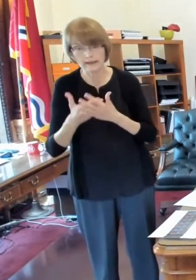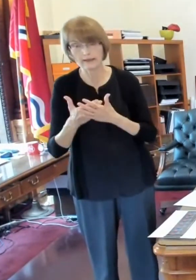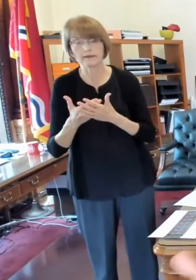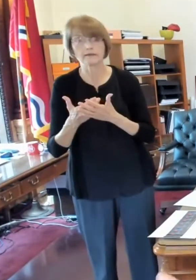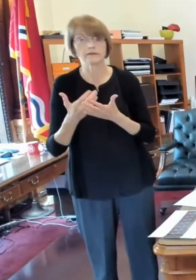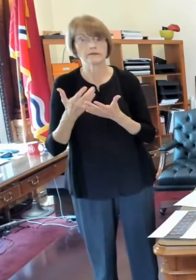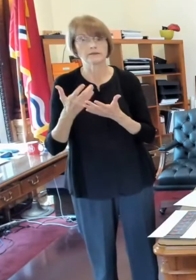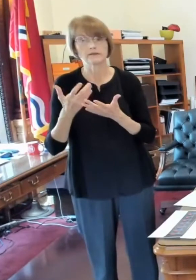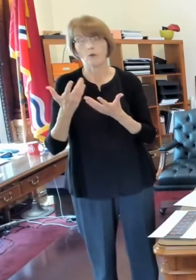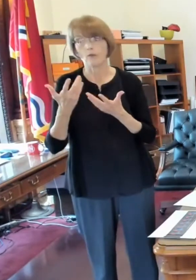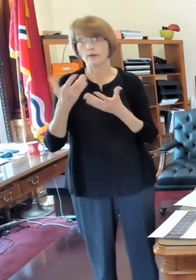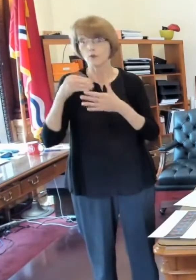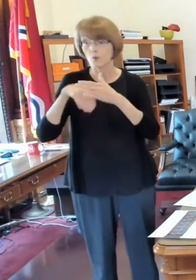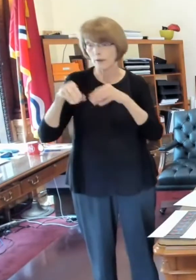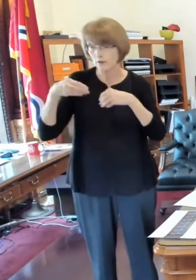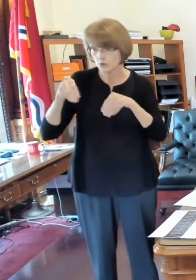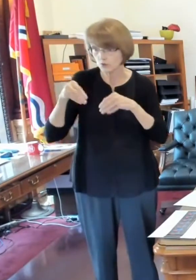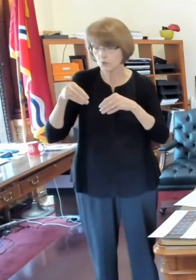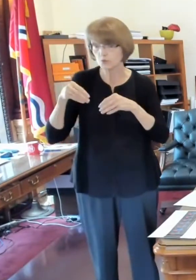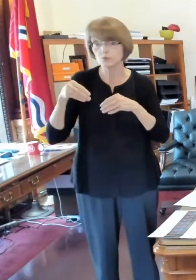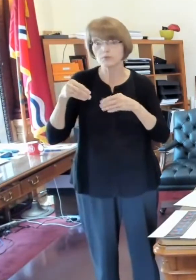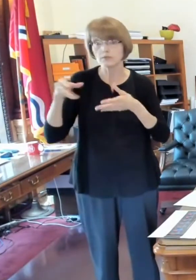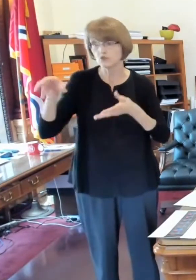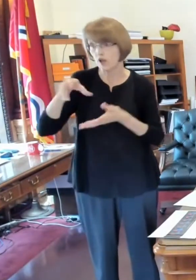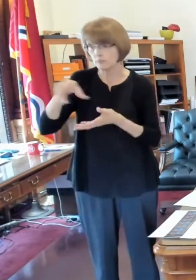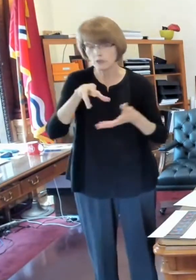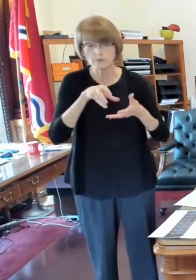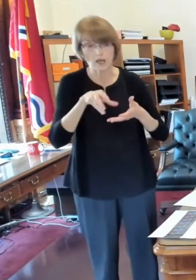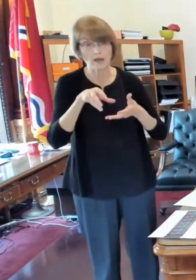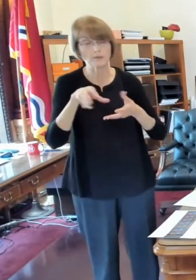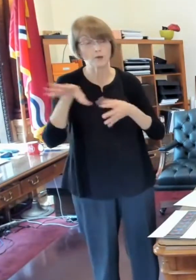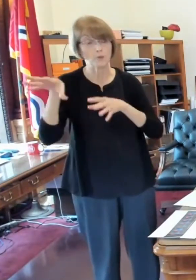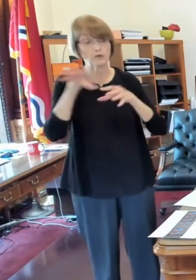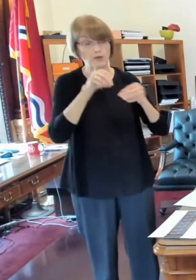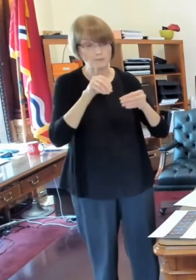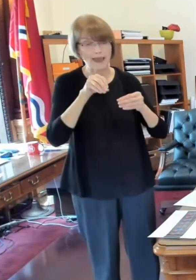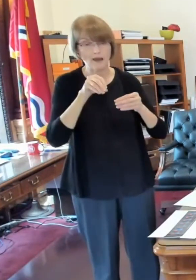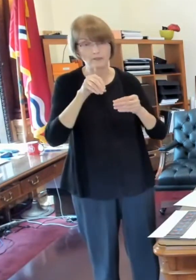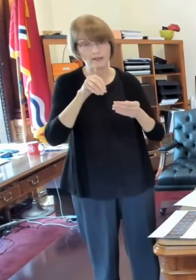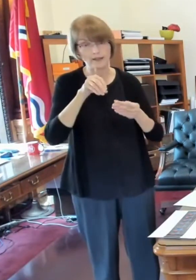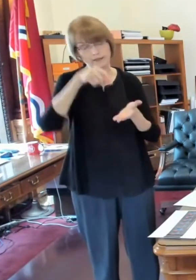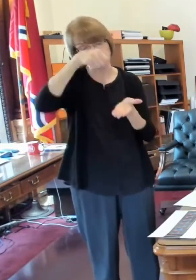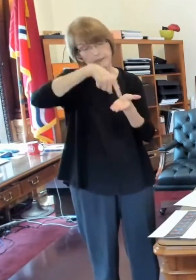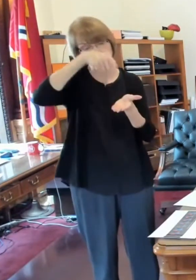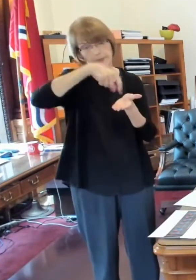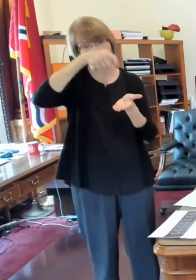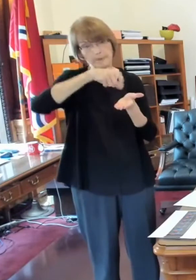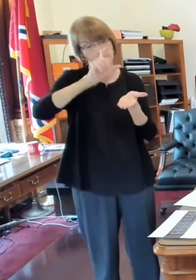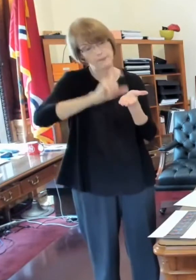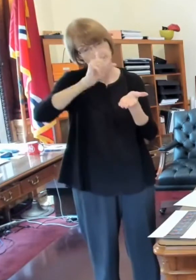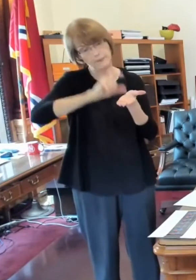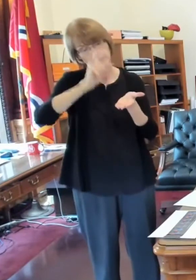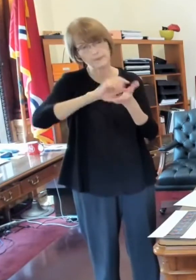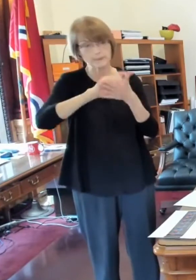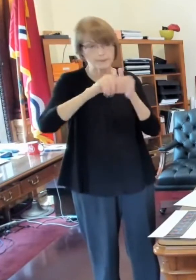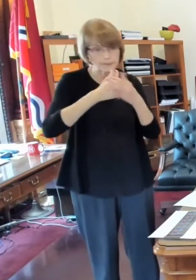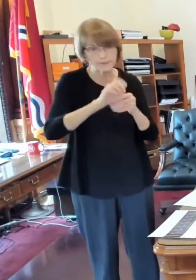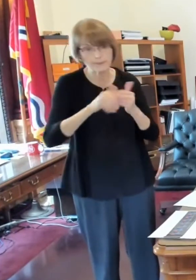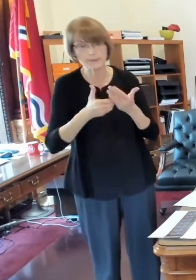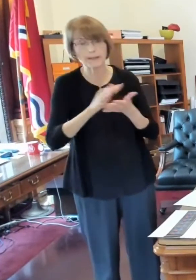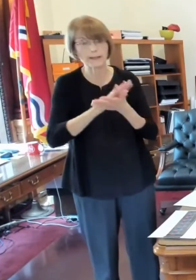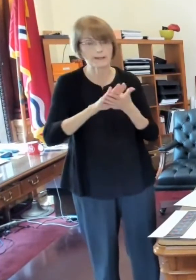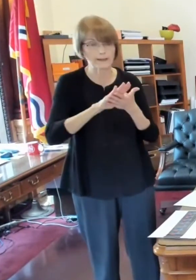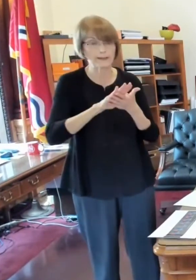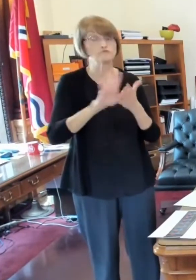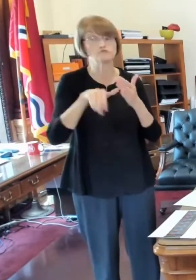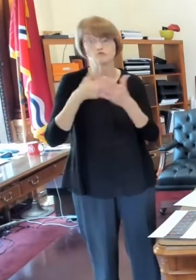you leave. You go into a store, maybe you go grocery shopping or something, come out, have some hand sanitizer, use that till you can get home and